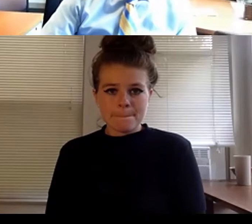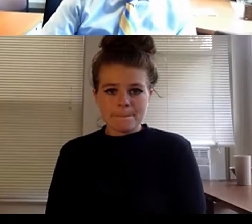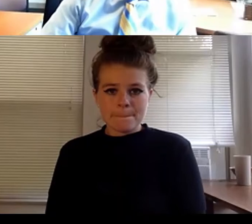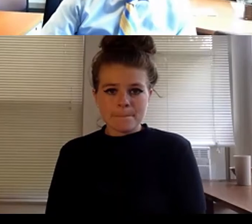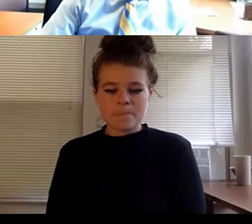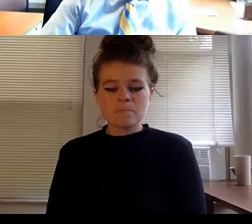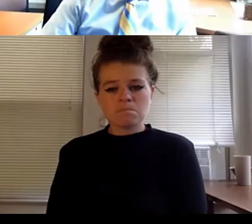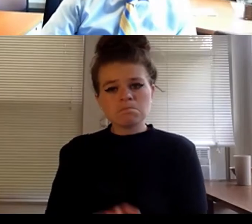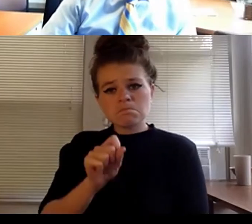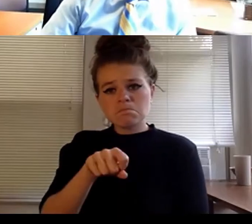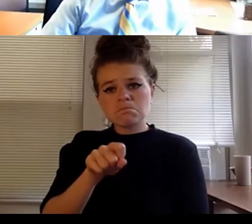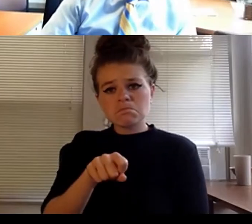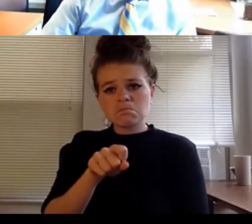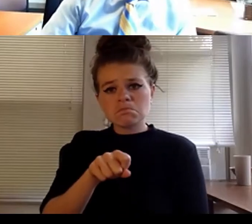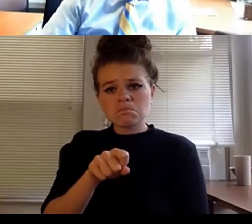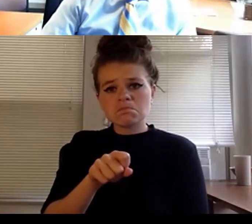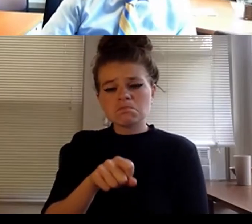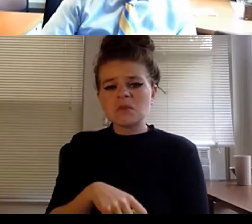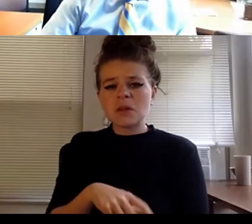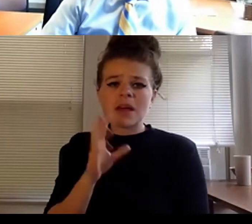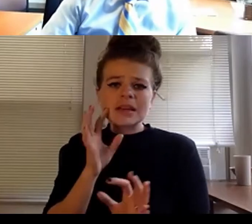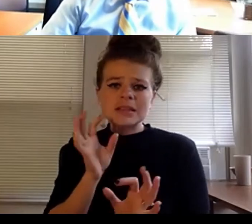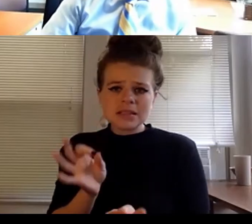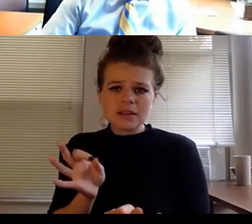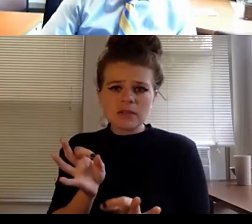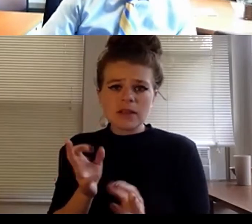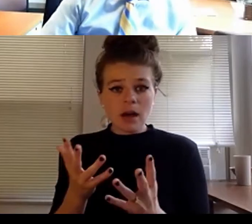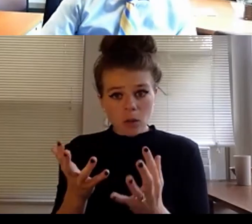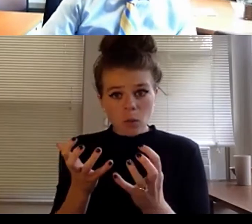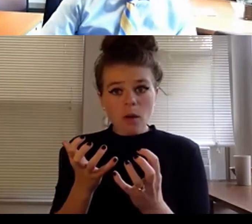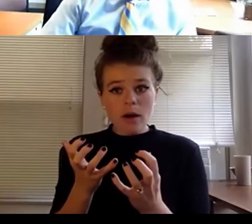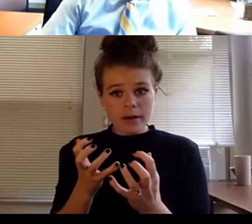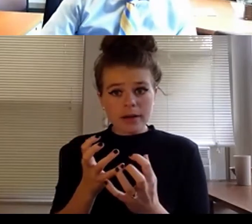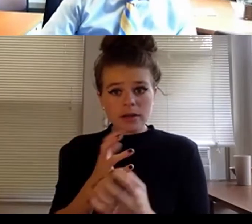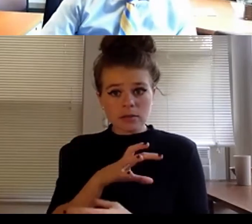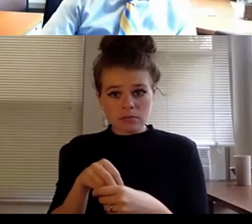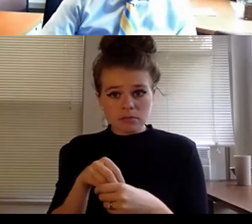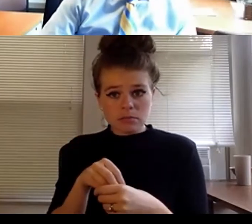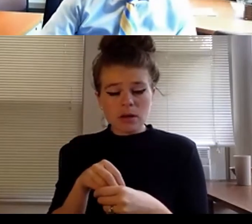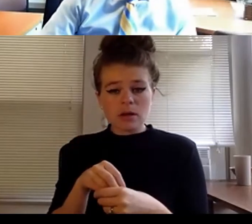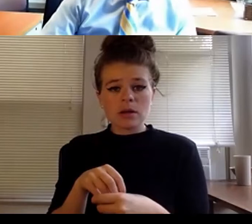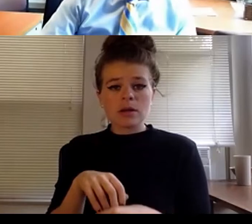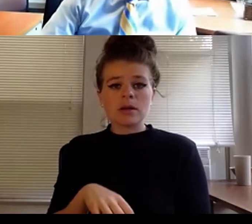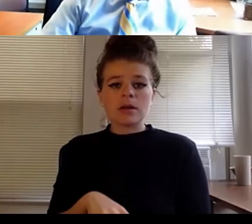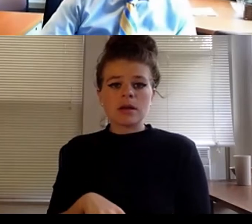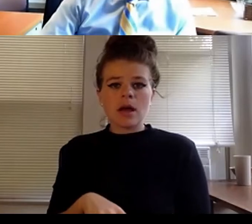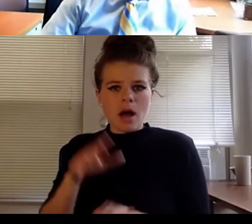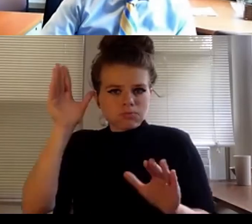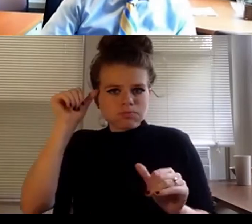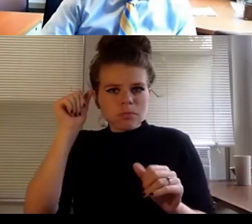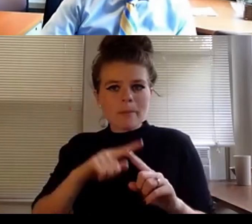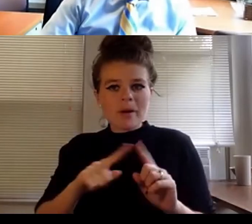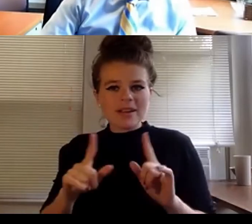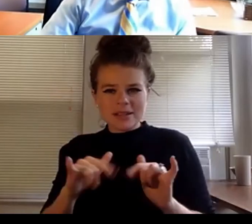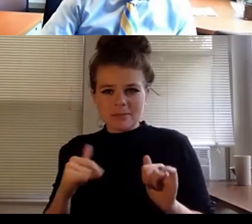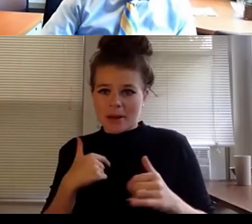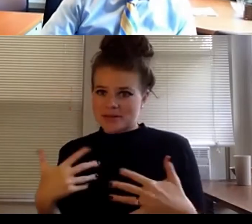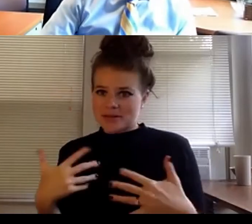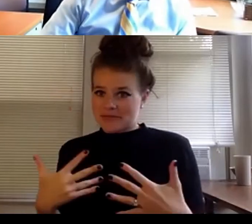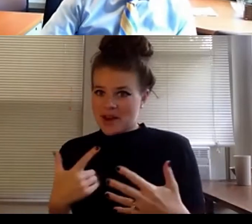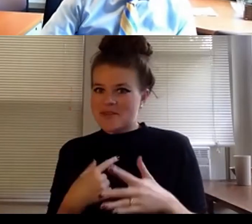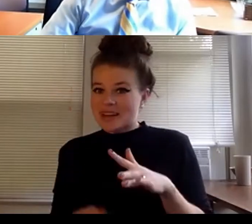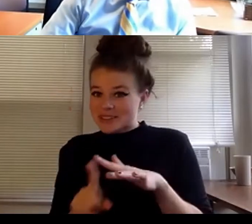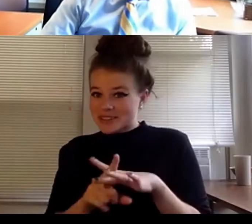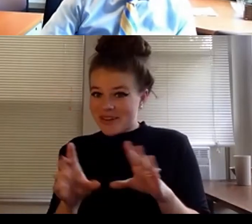I was. I definitely wanted to do it. I was, determined to do it, but I was afraid. When I got to that office,